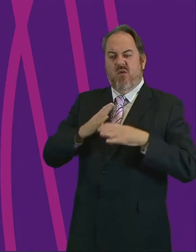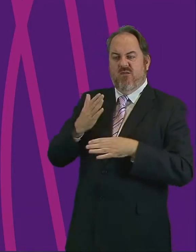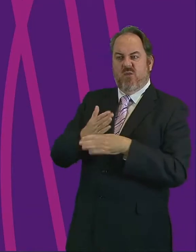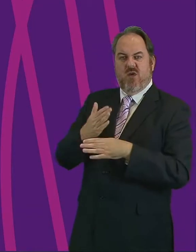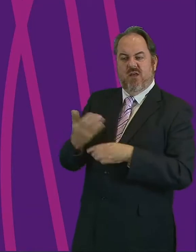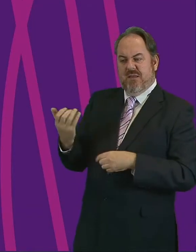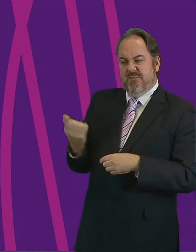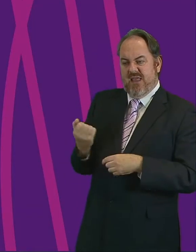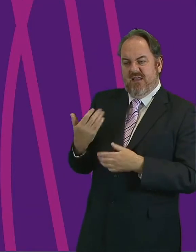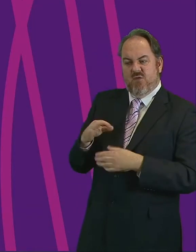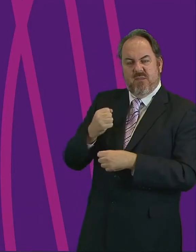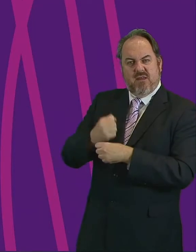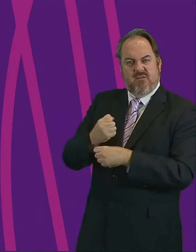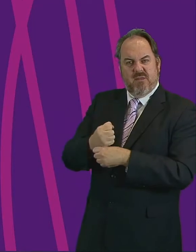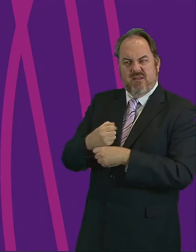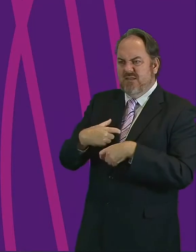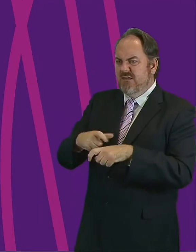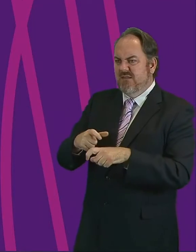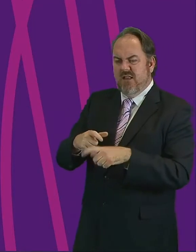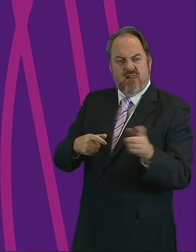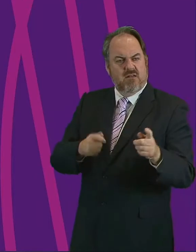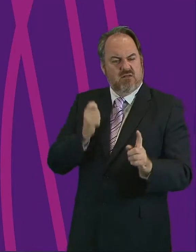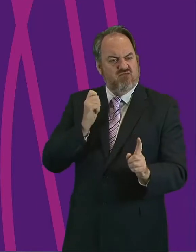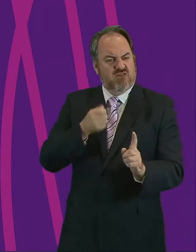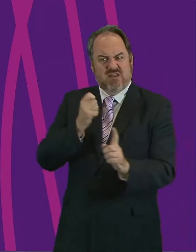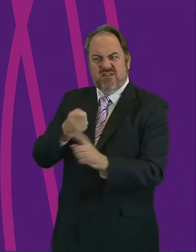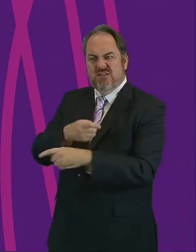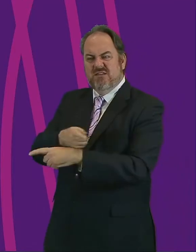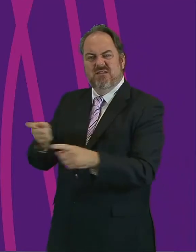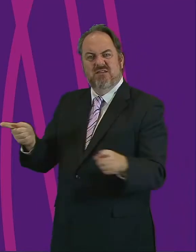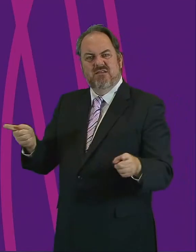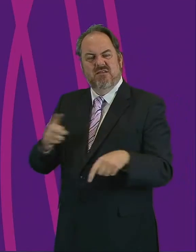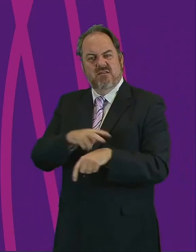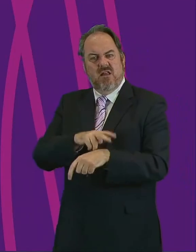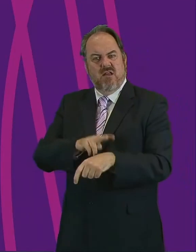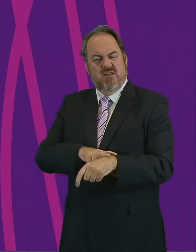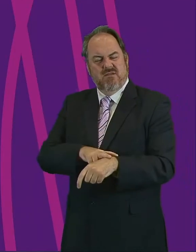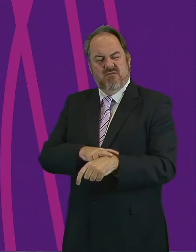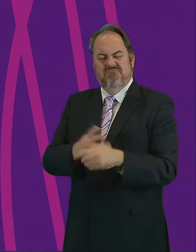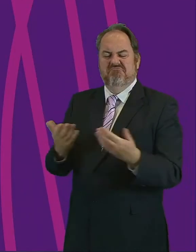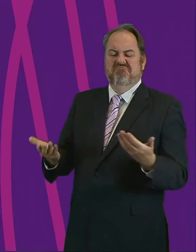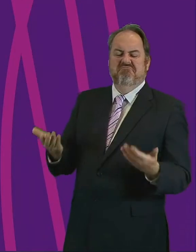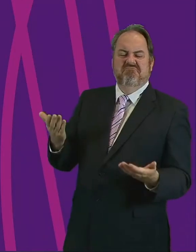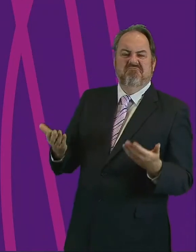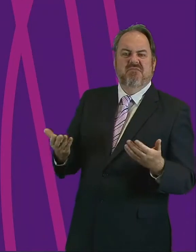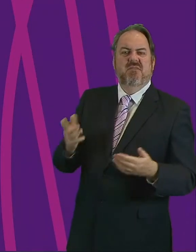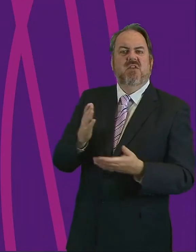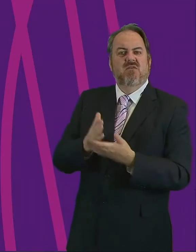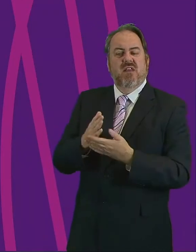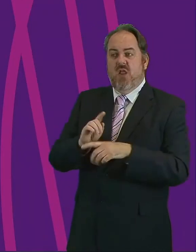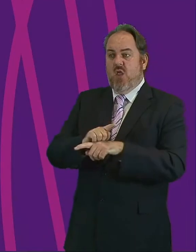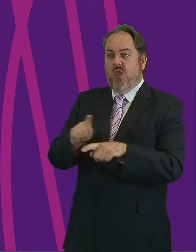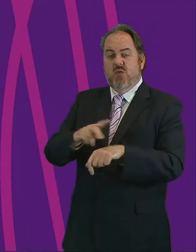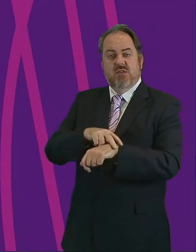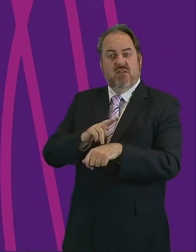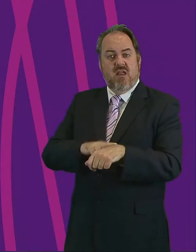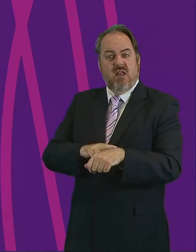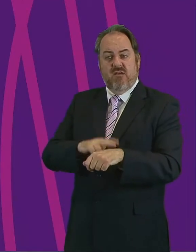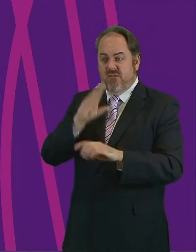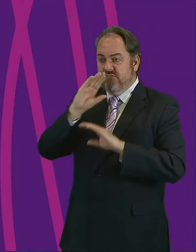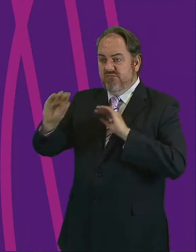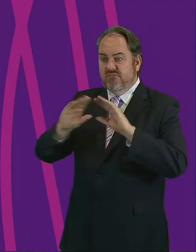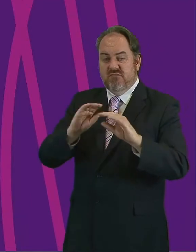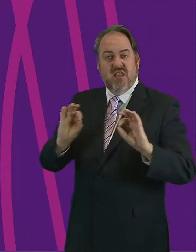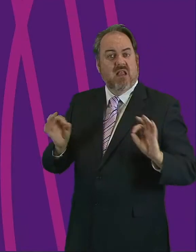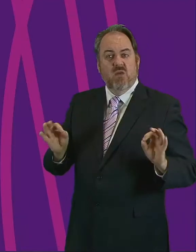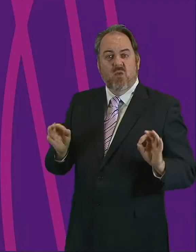the union organisers in Unite Hospitality also tell me that the staff affected have not been consulted with in